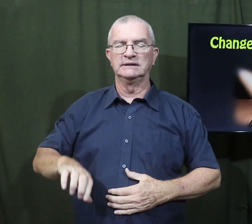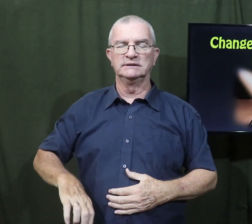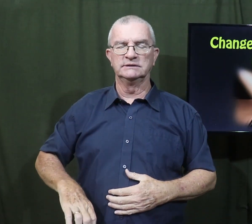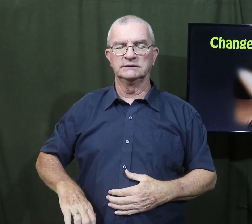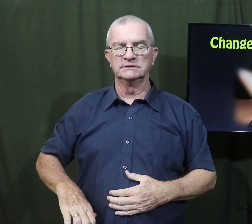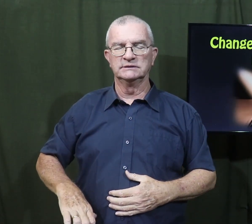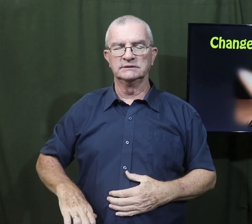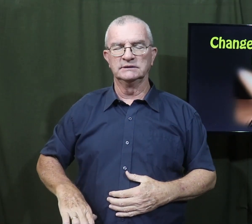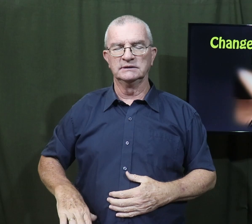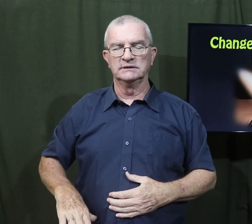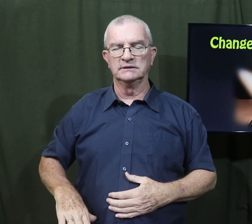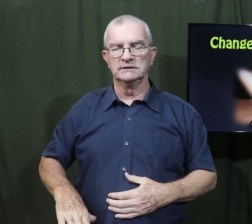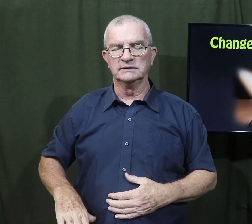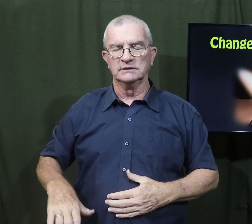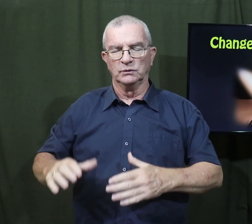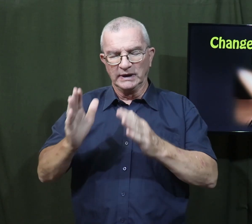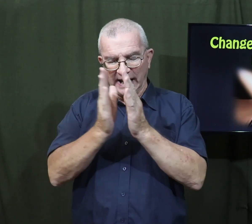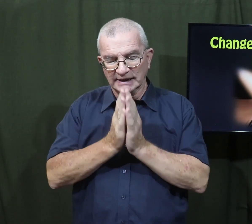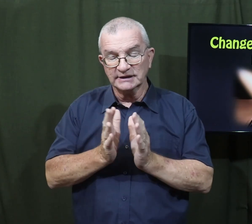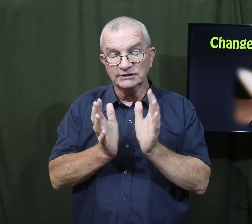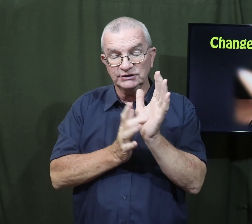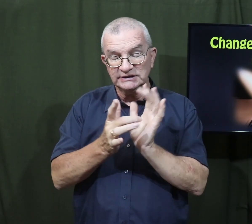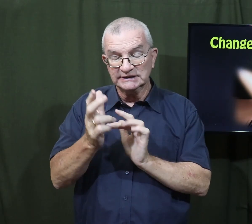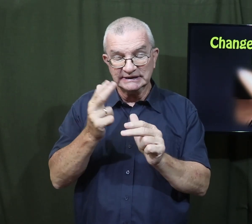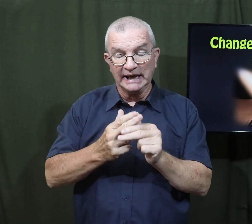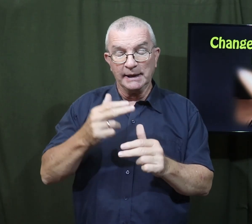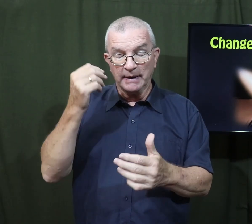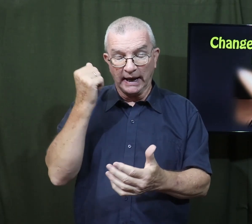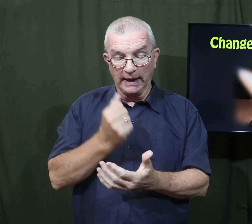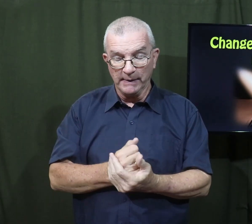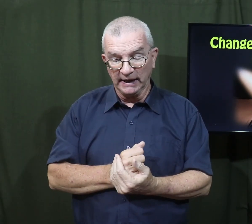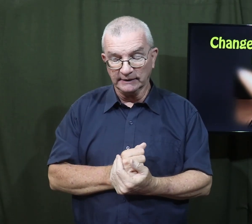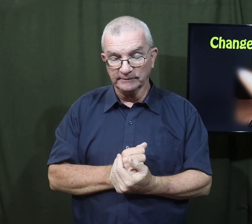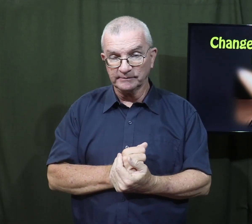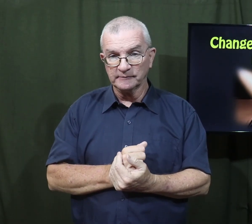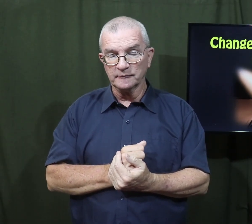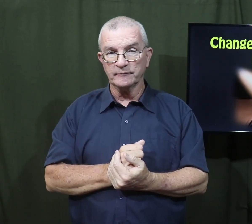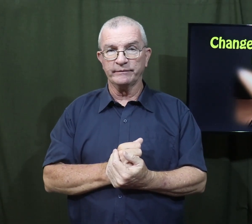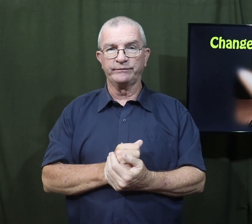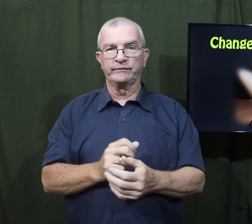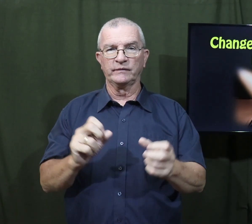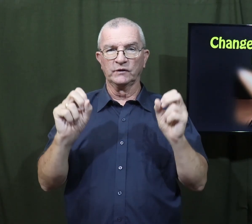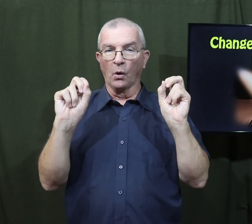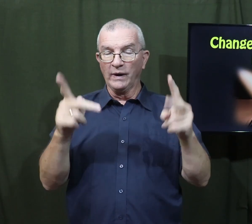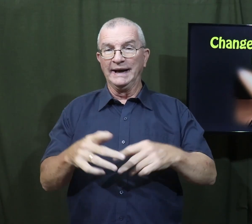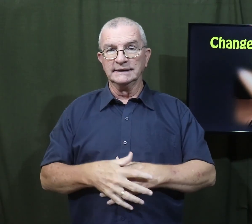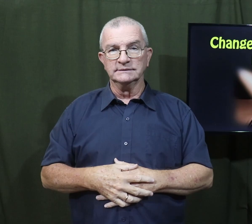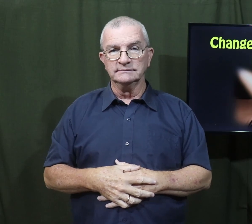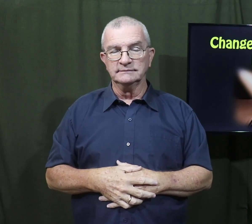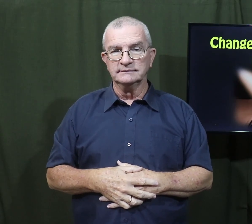Jesus Christ. We ask in his name, amen. Okay.